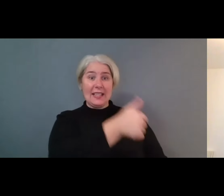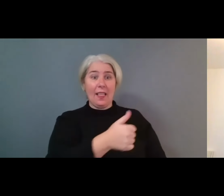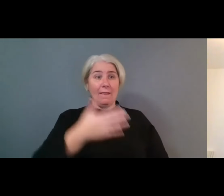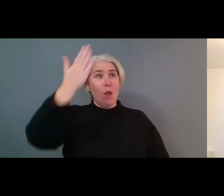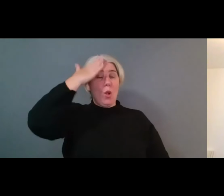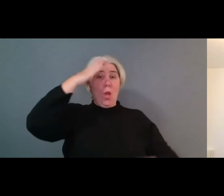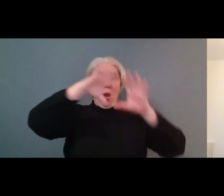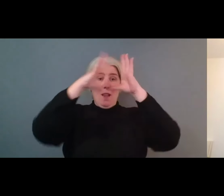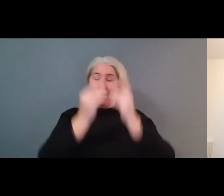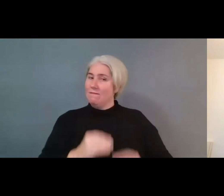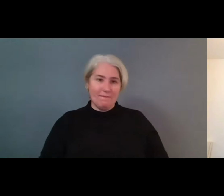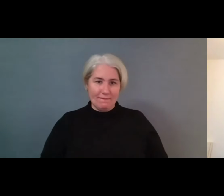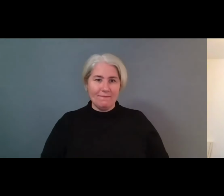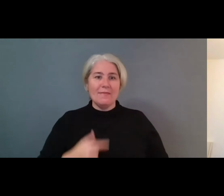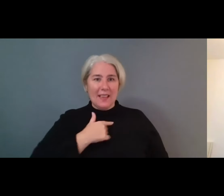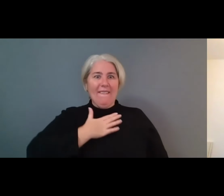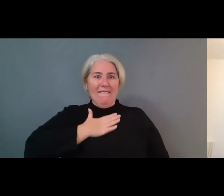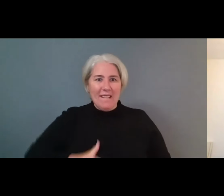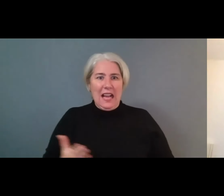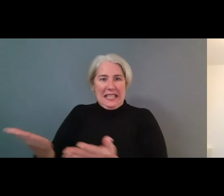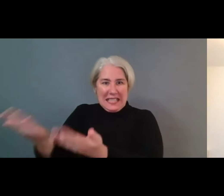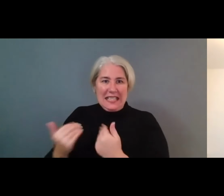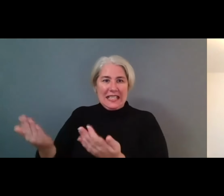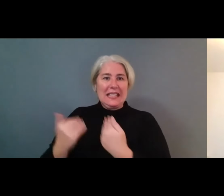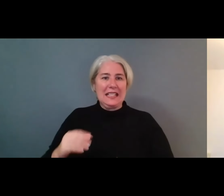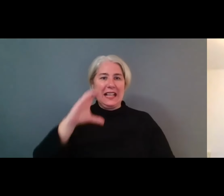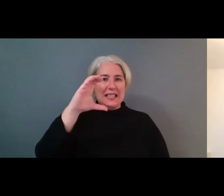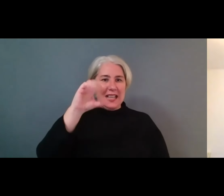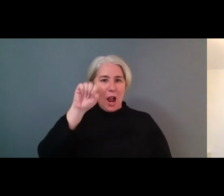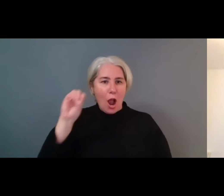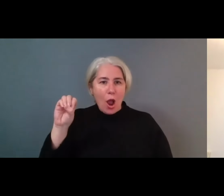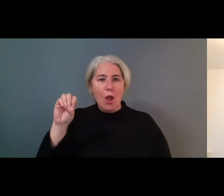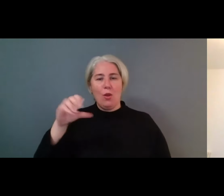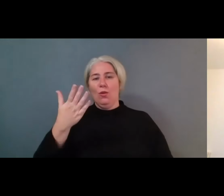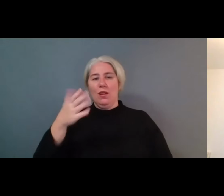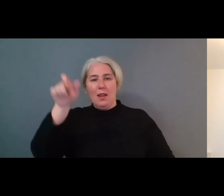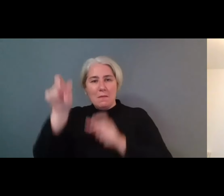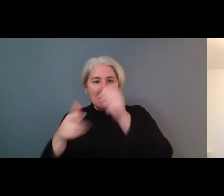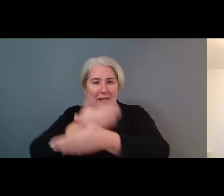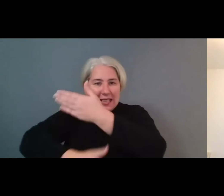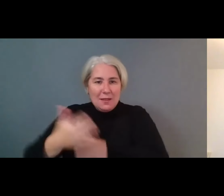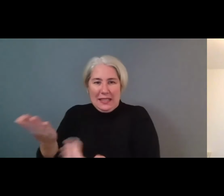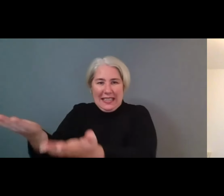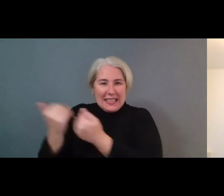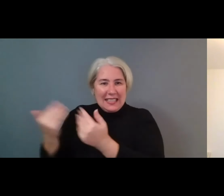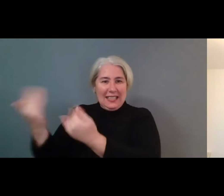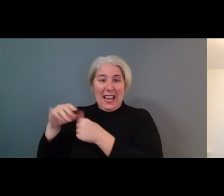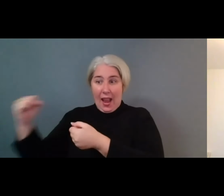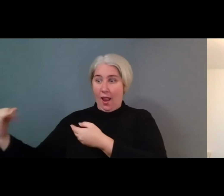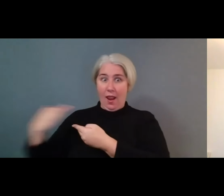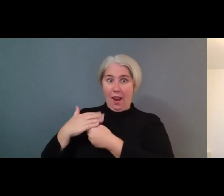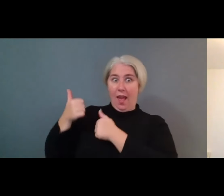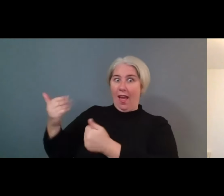provided by persons with disabilities and other civil society organizations who are taking part in these